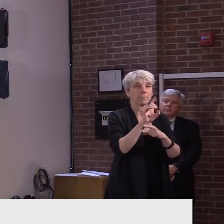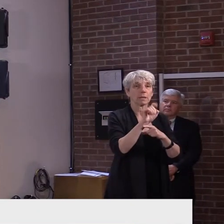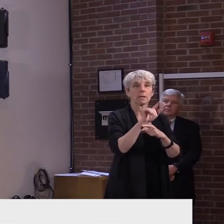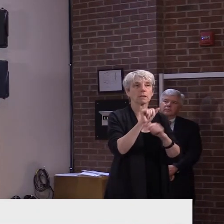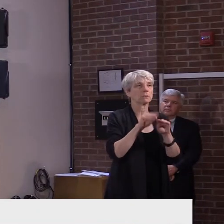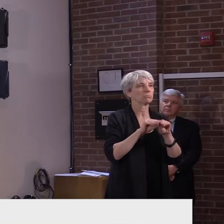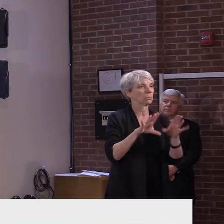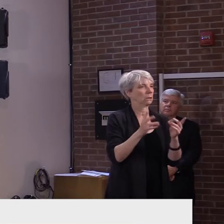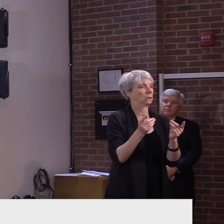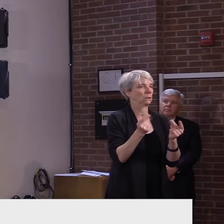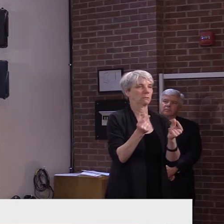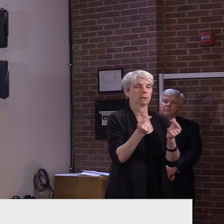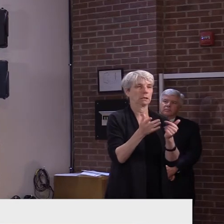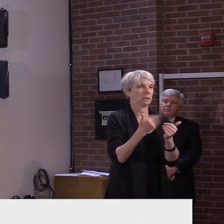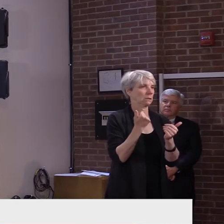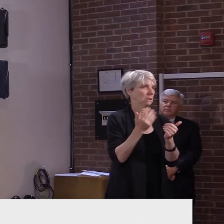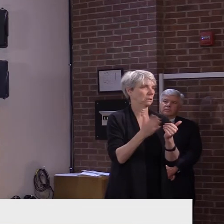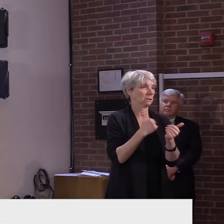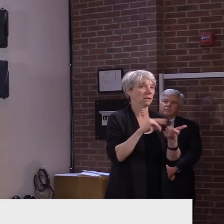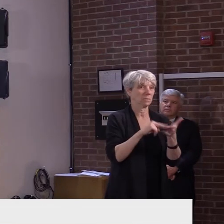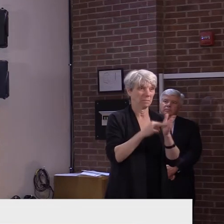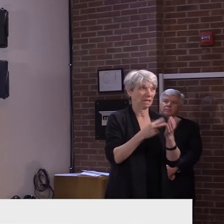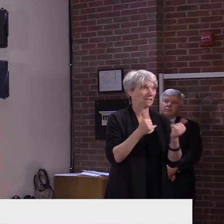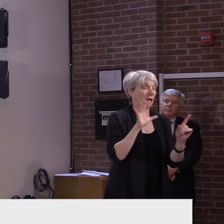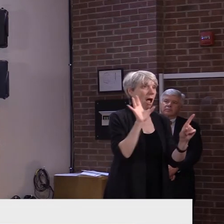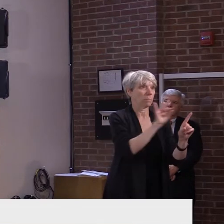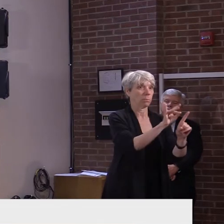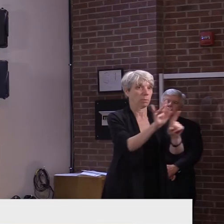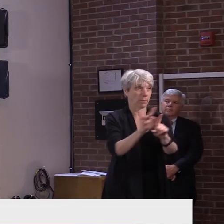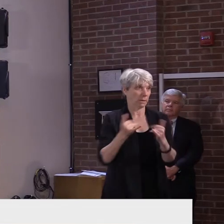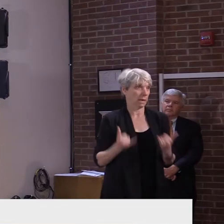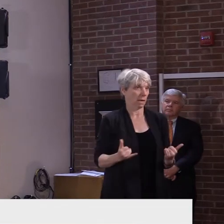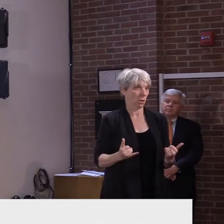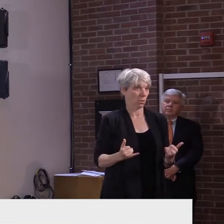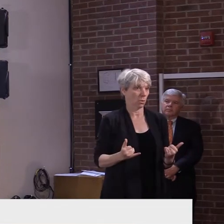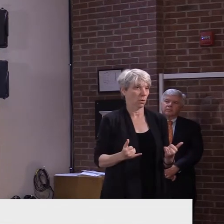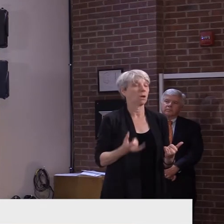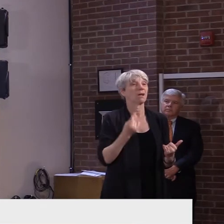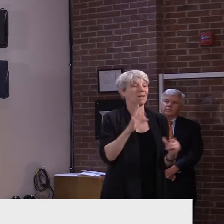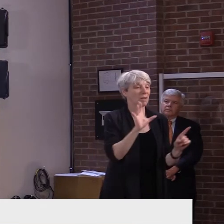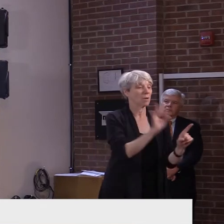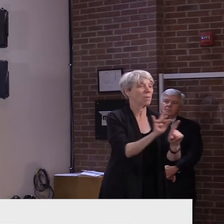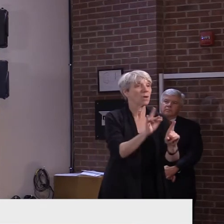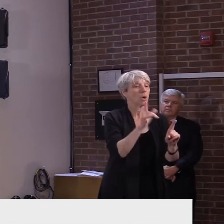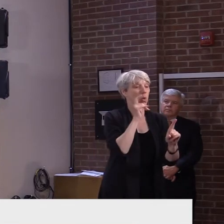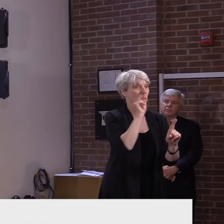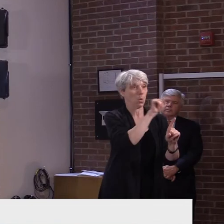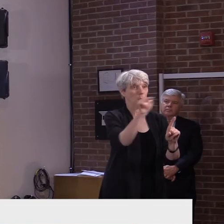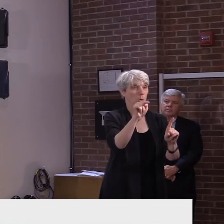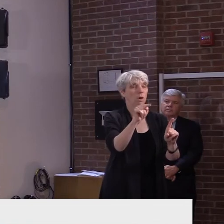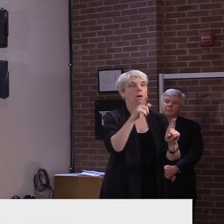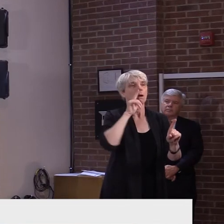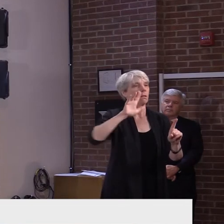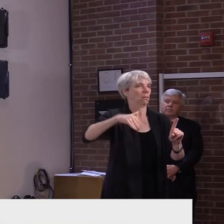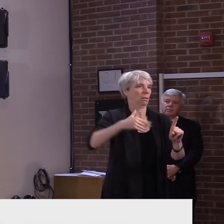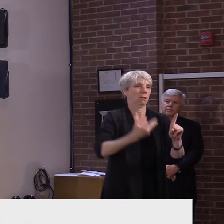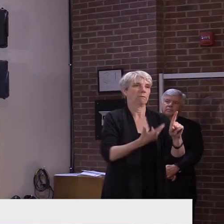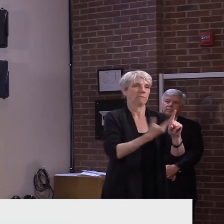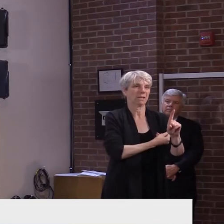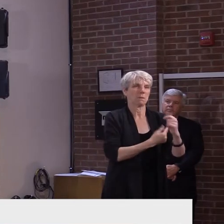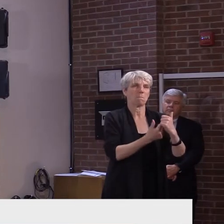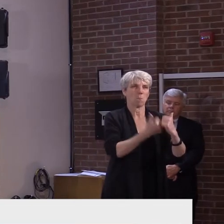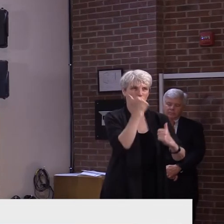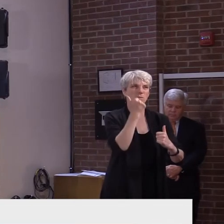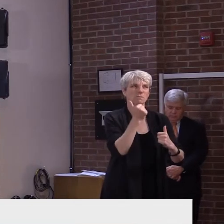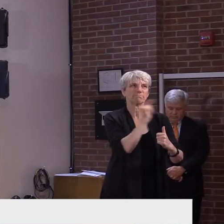means more people are getting infected right now. A majority of these infections are among the unvaccinated. And without the protection of